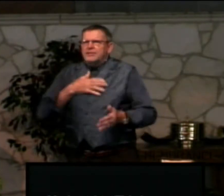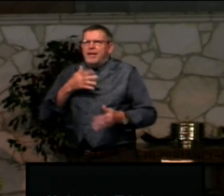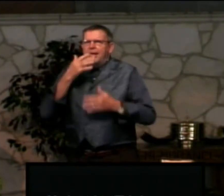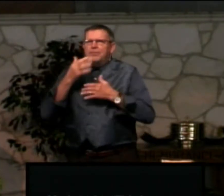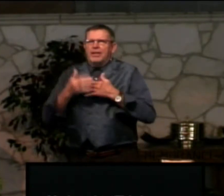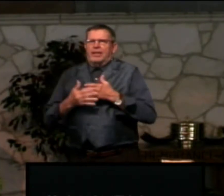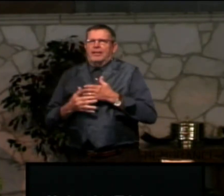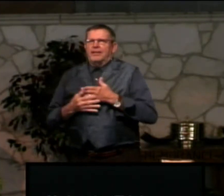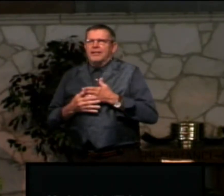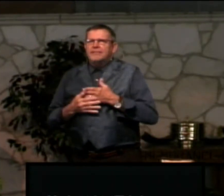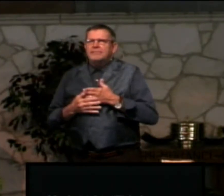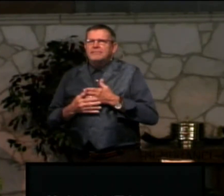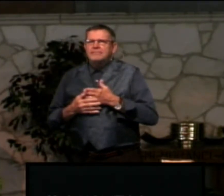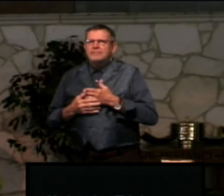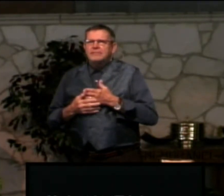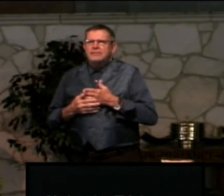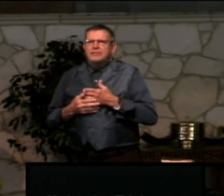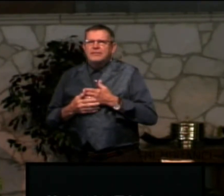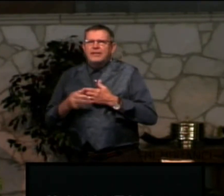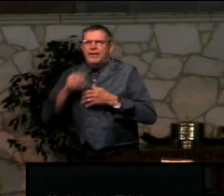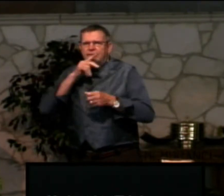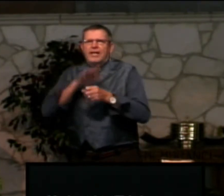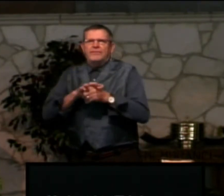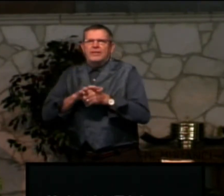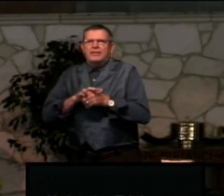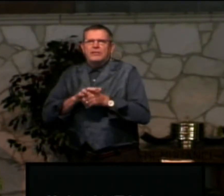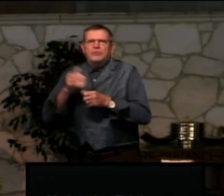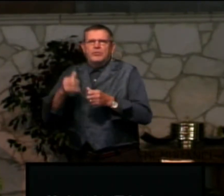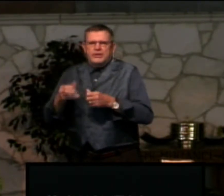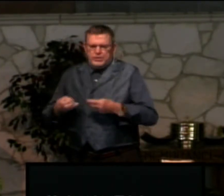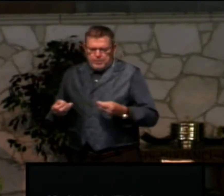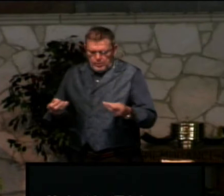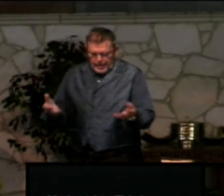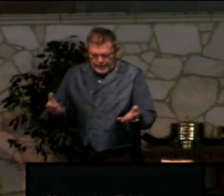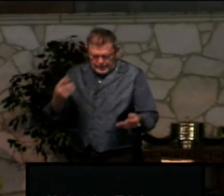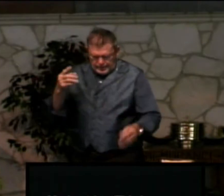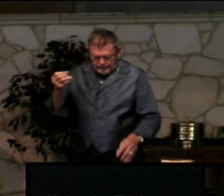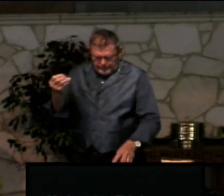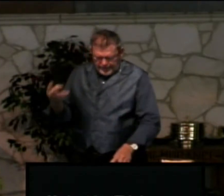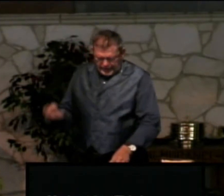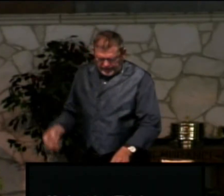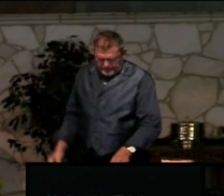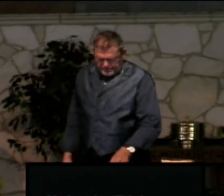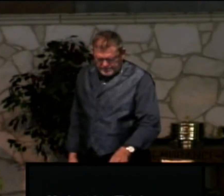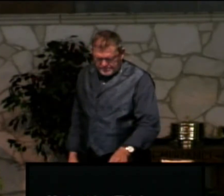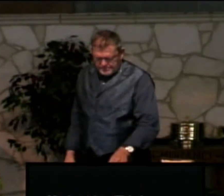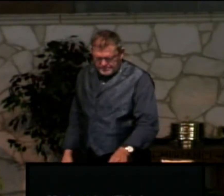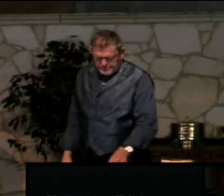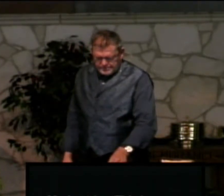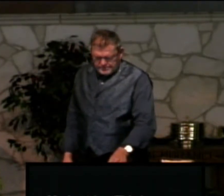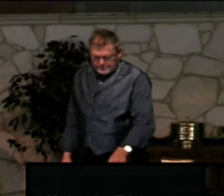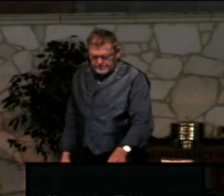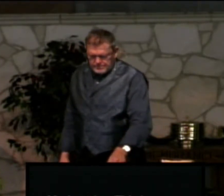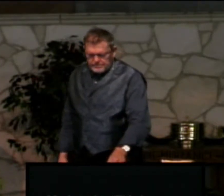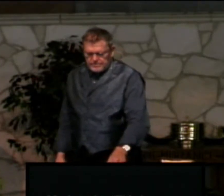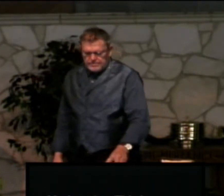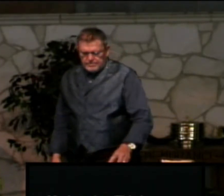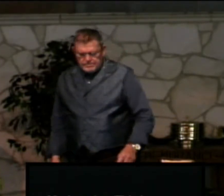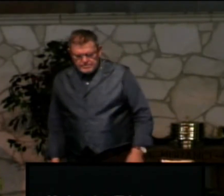This is my blood of the covenant, which is poured out for many.